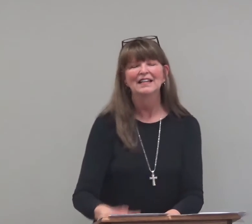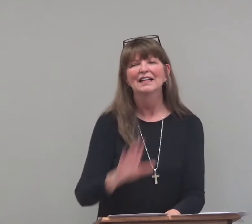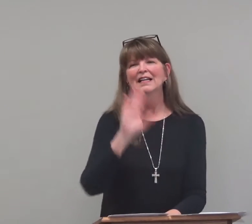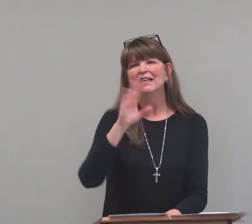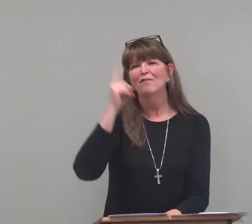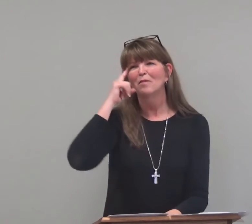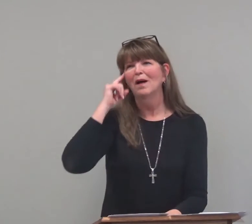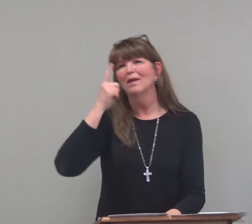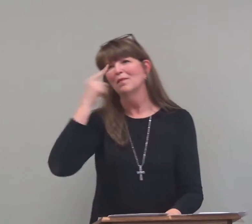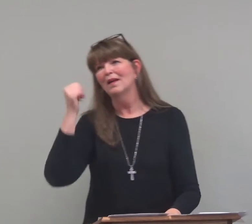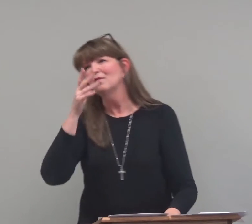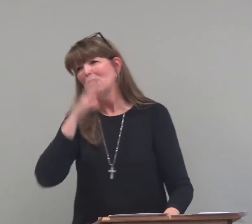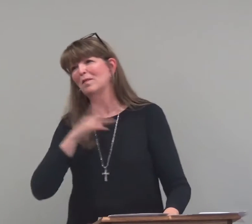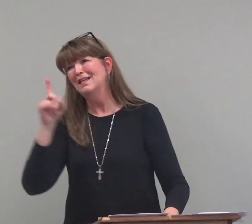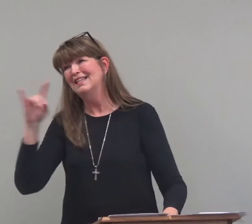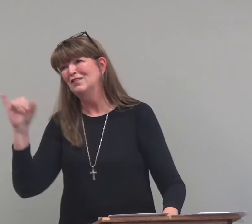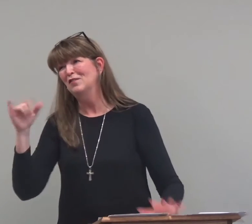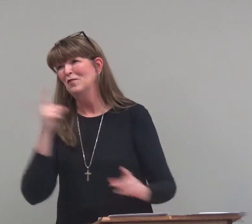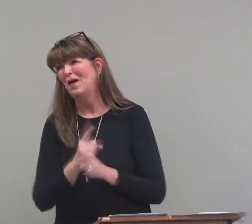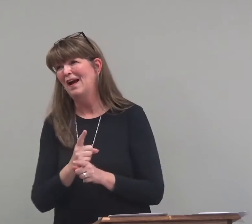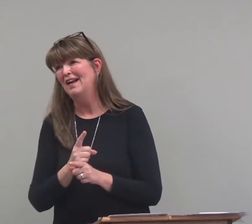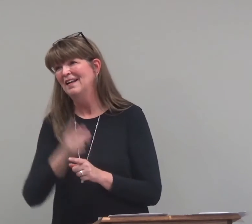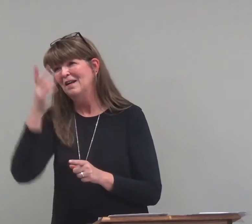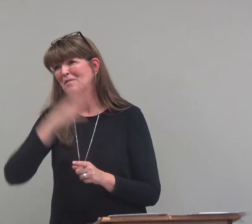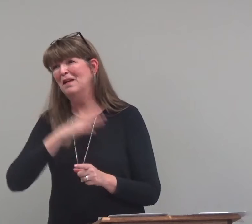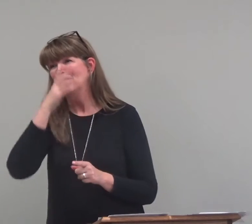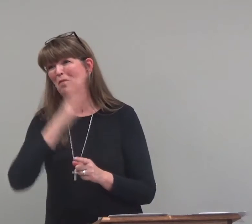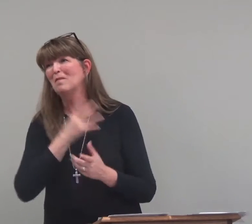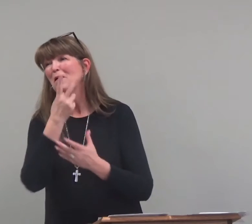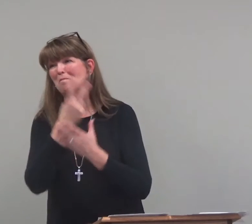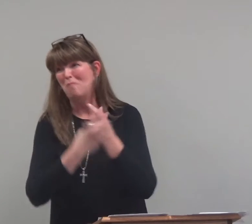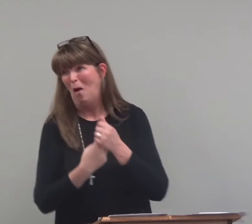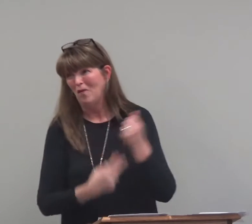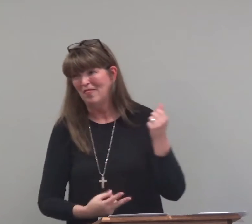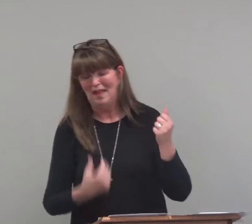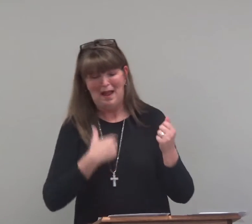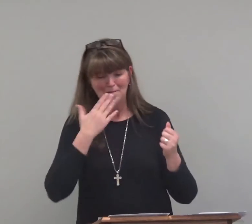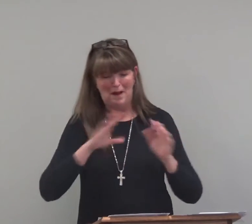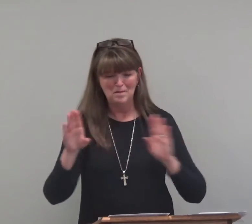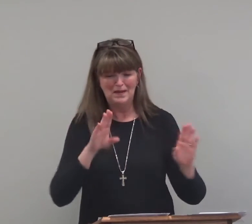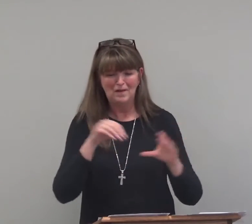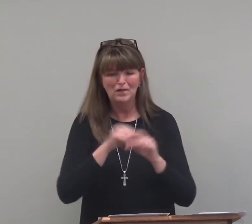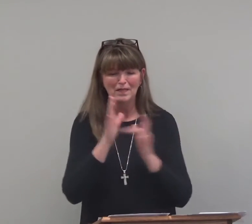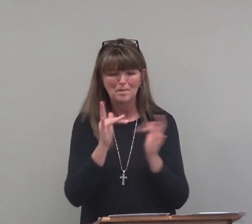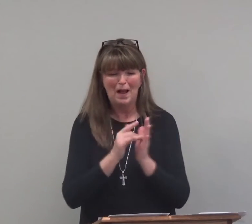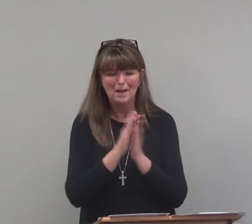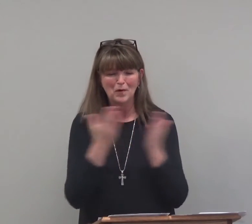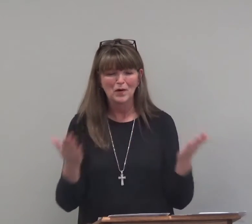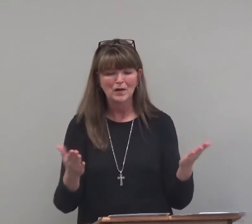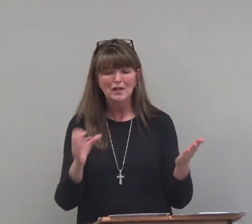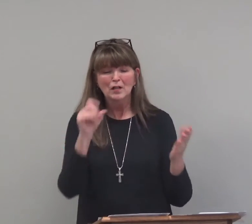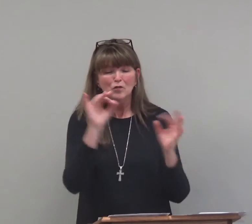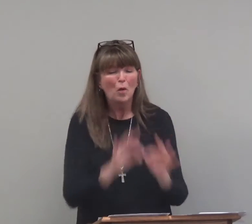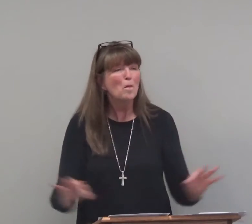behavior comes from men, but never mind, because the women exhibited bad behavior too, so it would be both the men and the